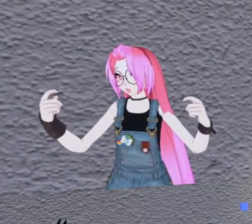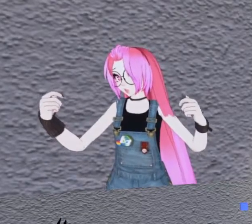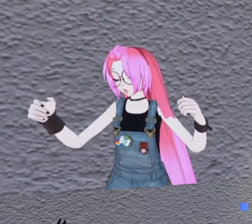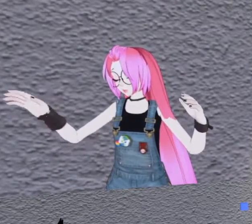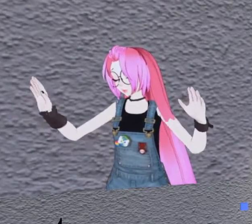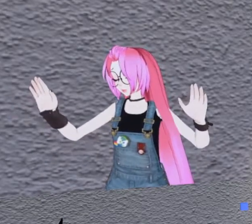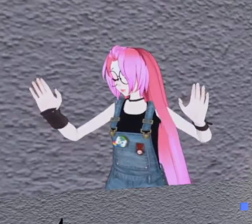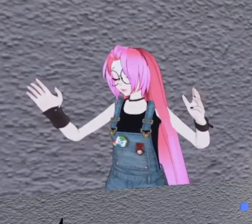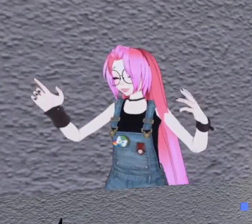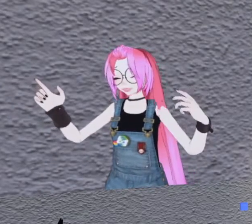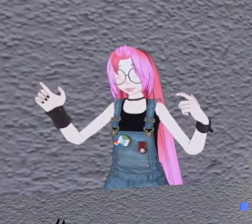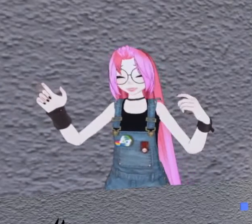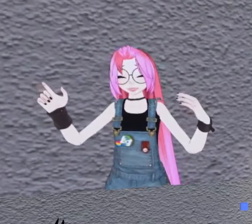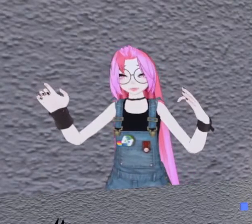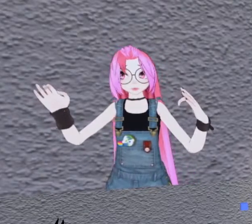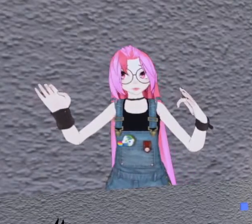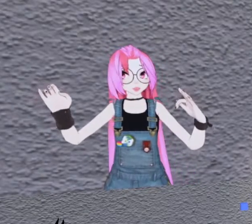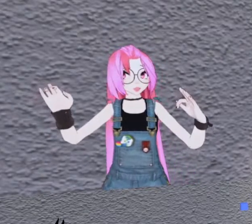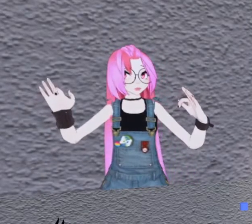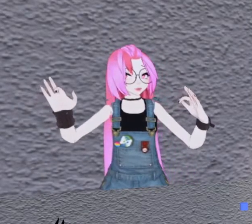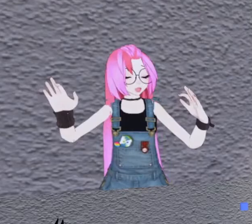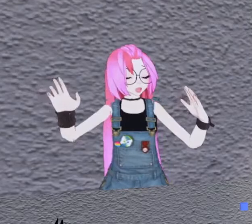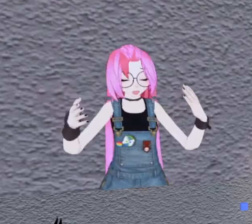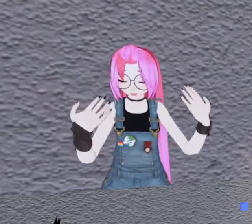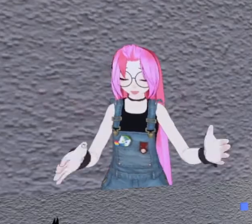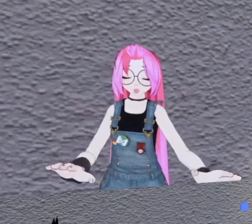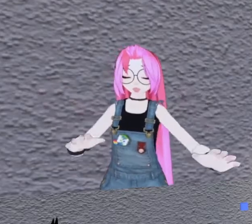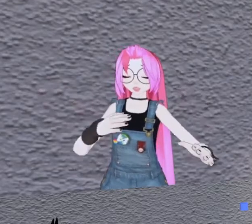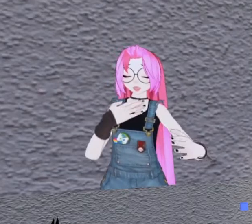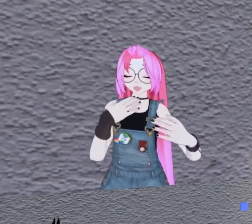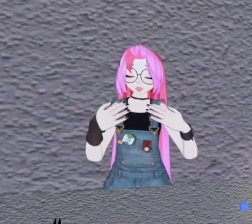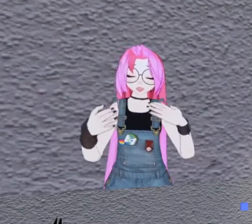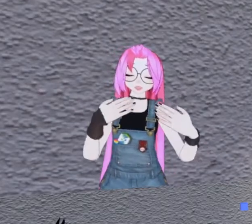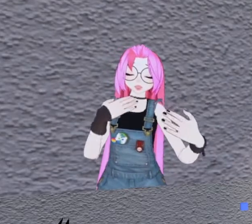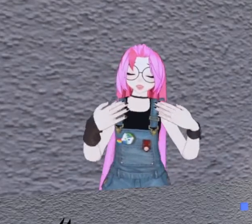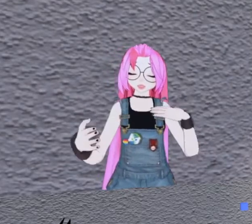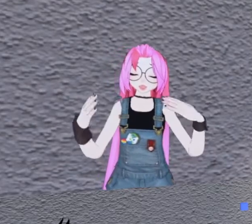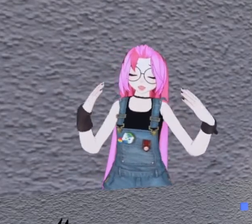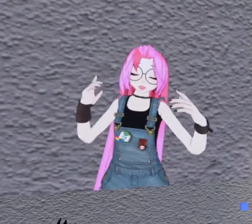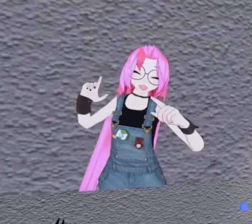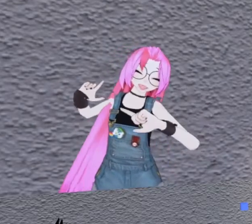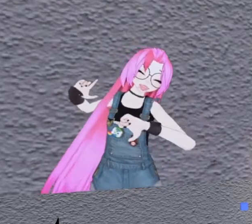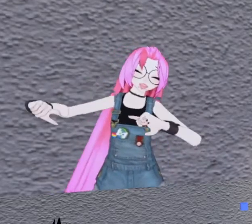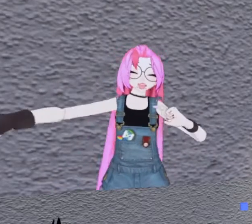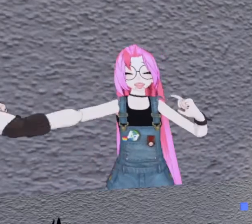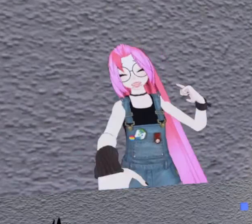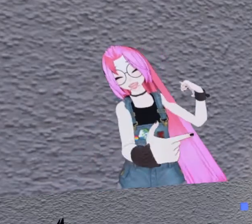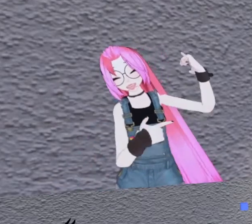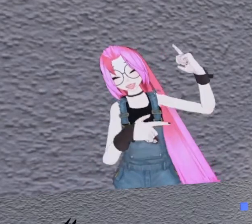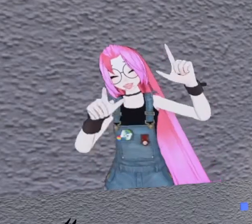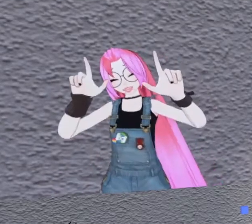up? No? All right. Well, then thank you guys so much for coming. We can go and take a